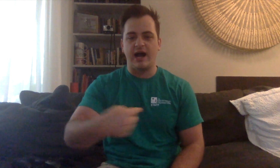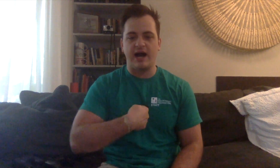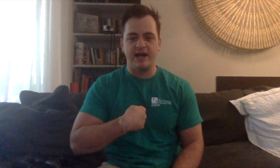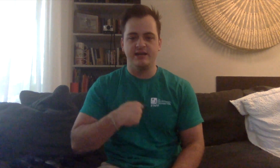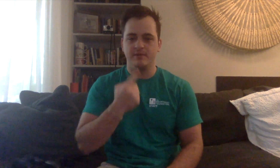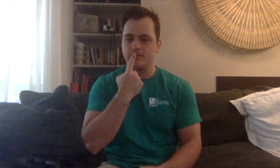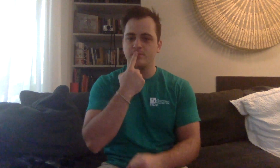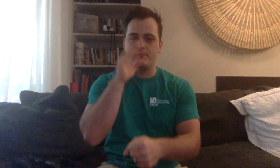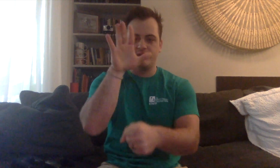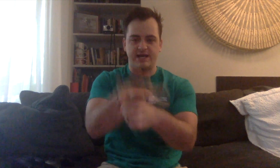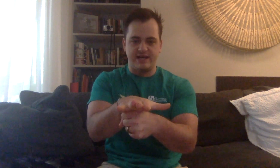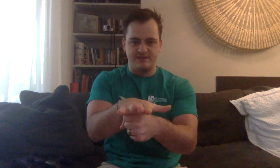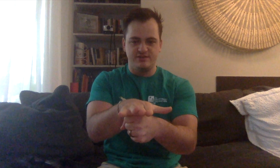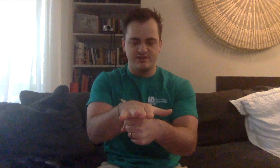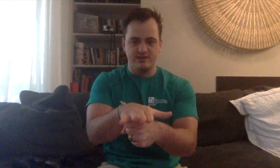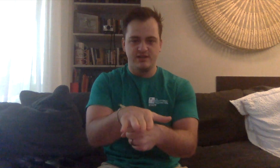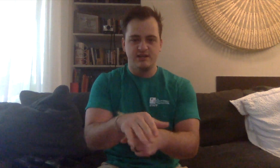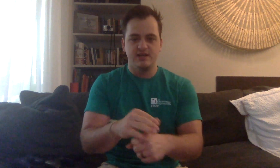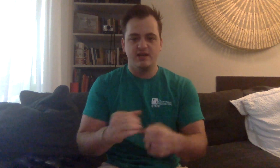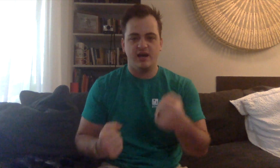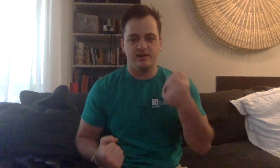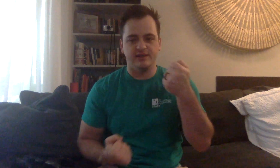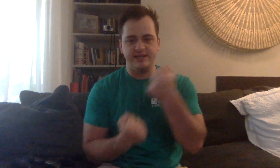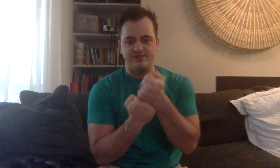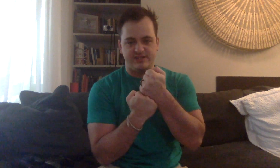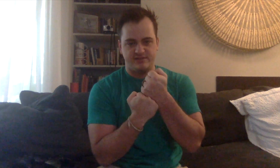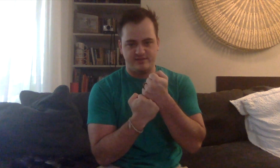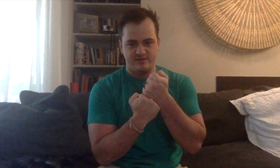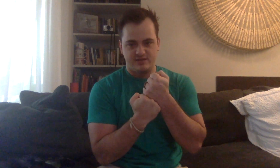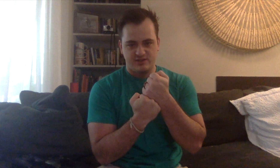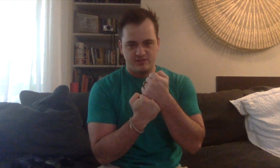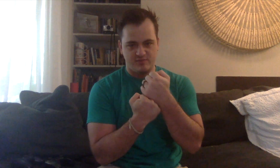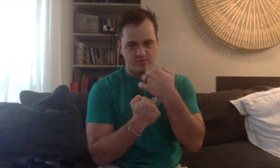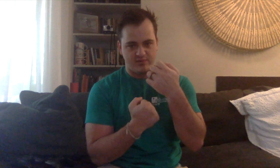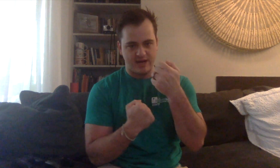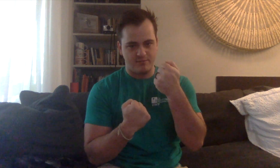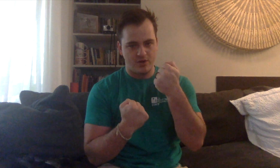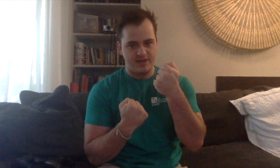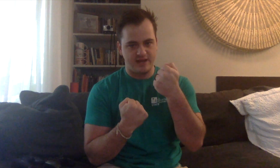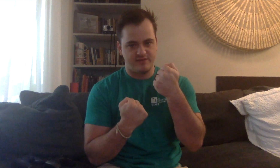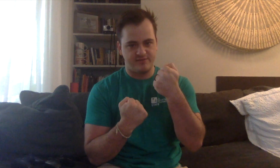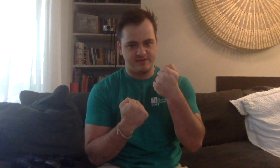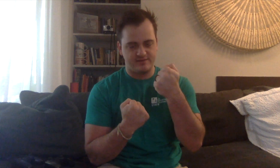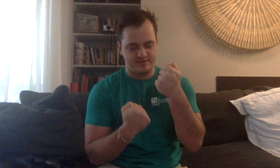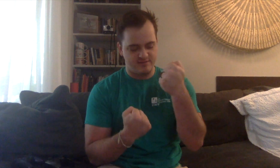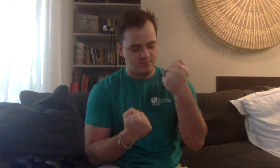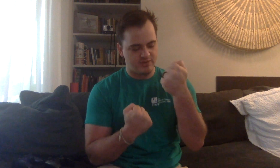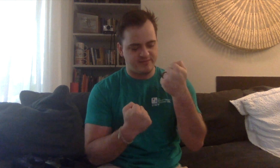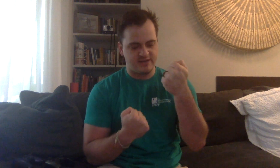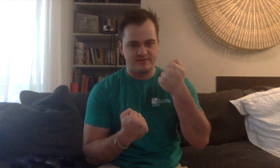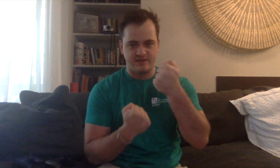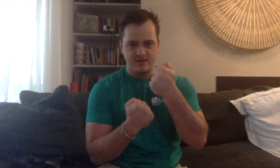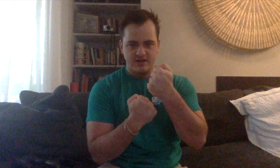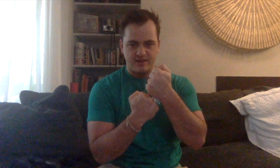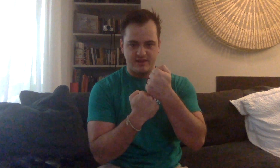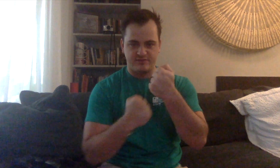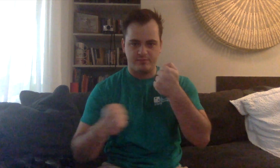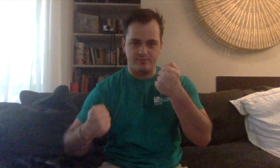I pledge allegiance. Remember, we got both hands fist with fist. This